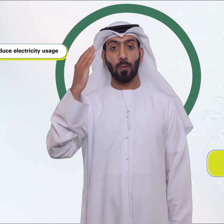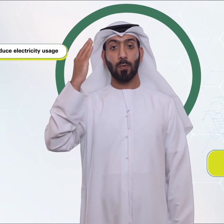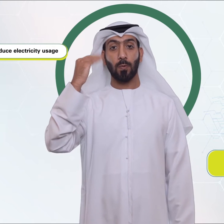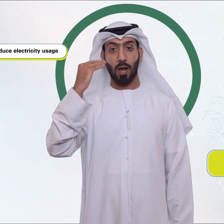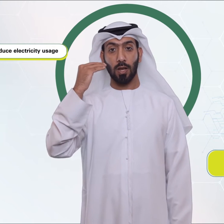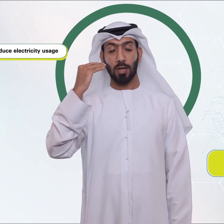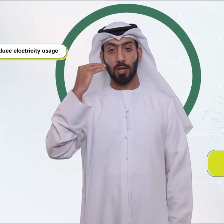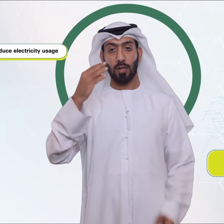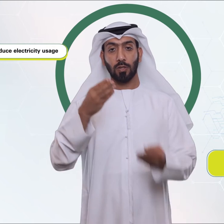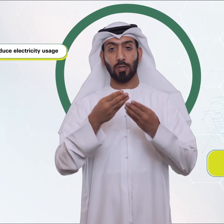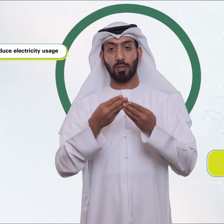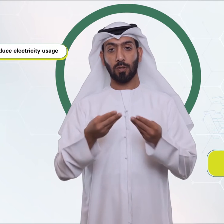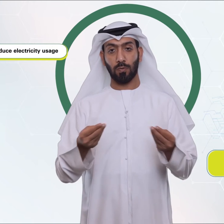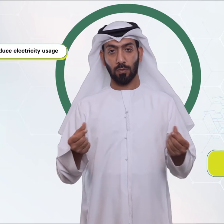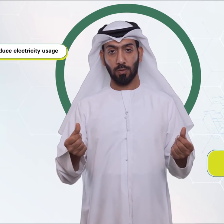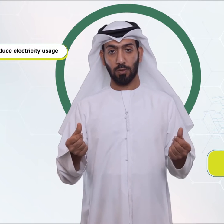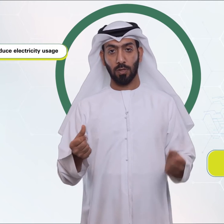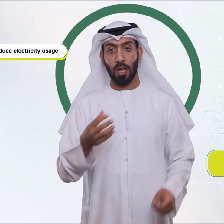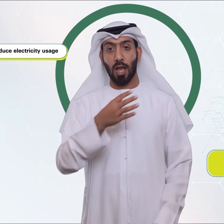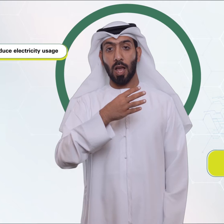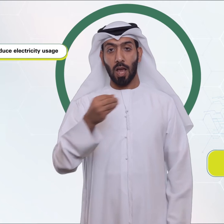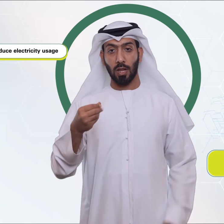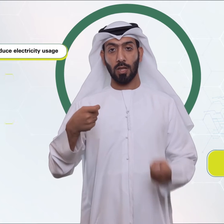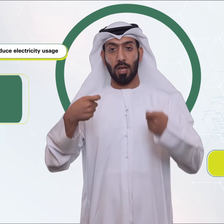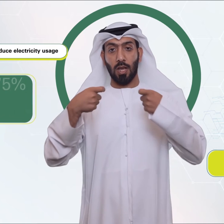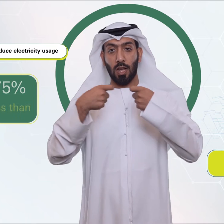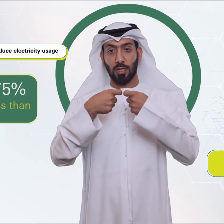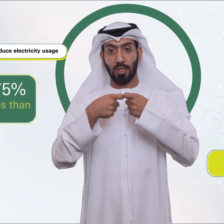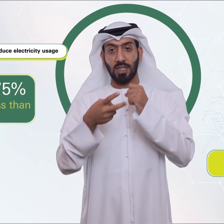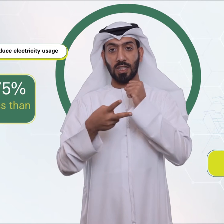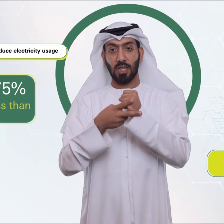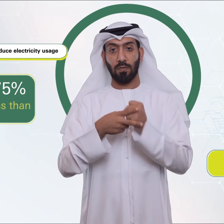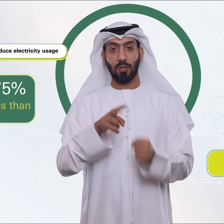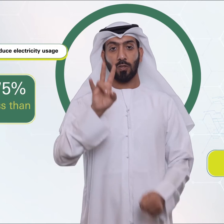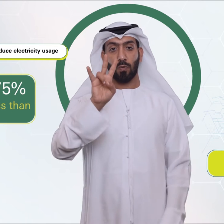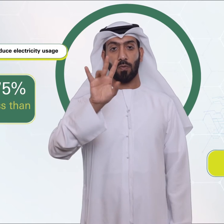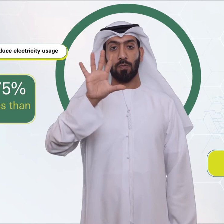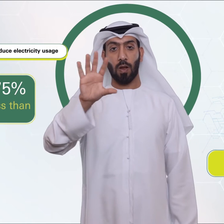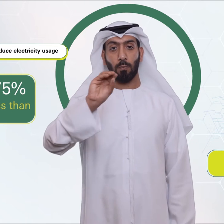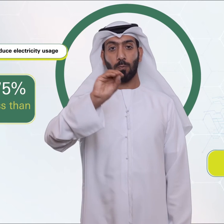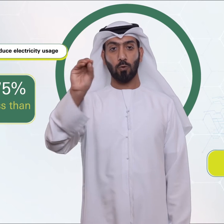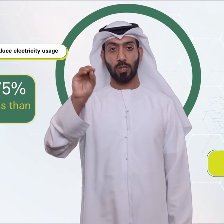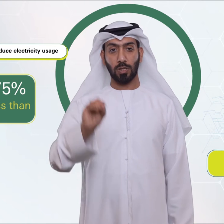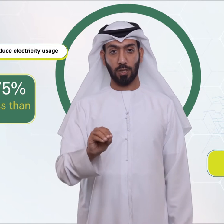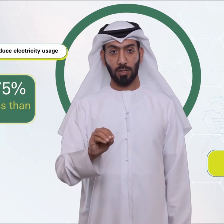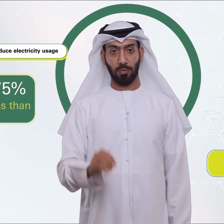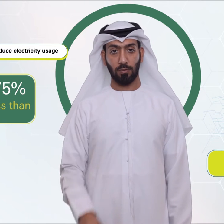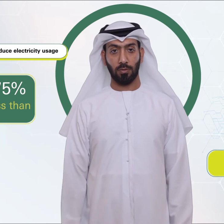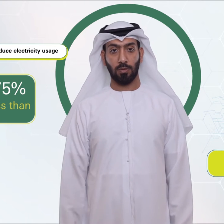is most efficient option to conserve energy, as it consumes 75% less than the incandescent